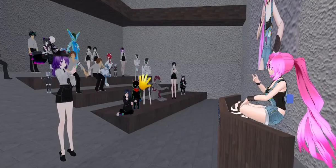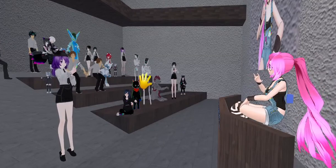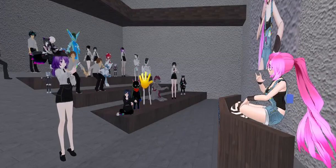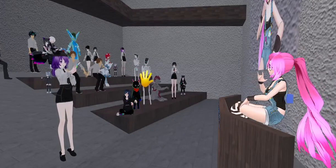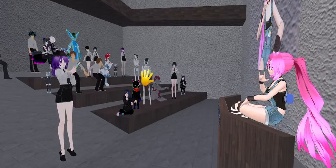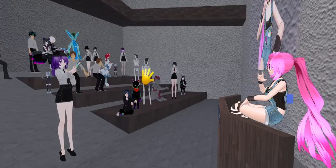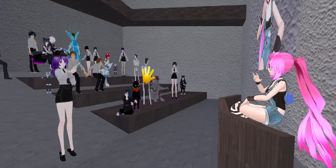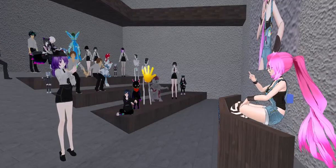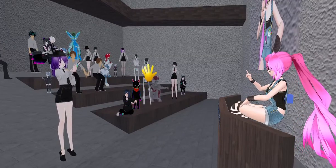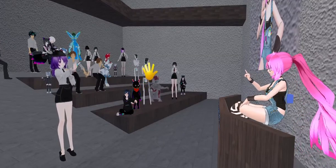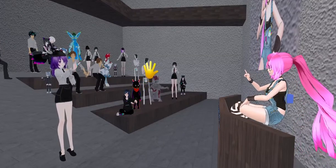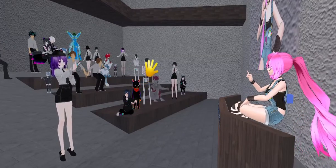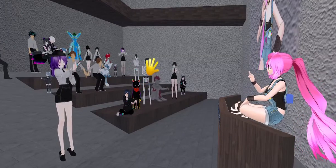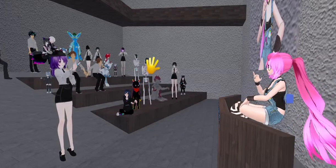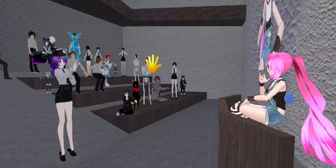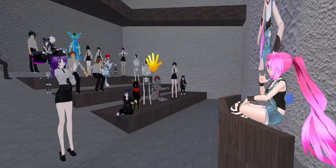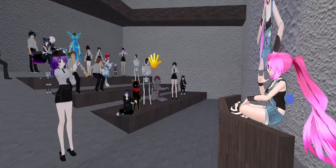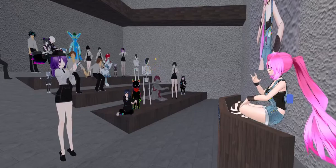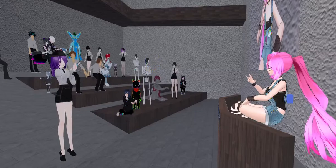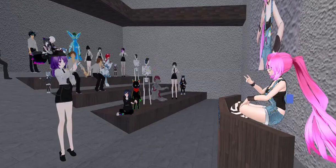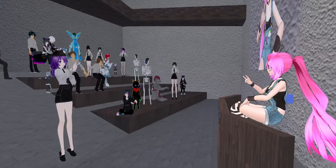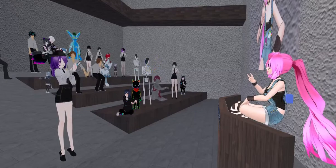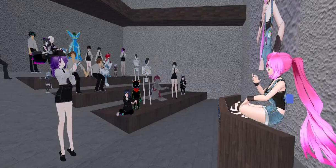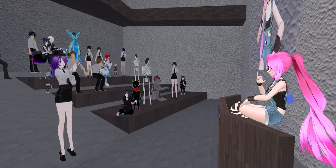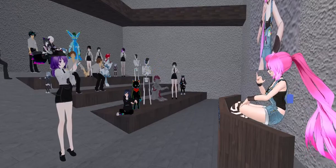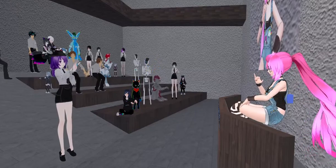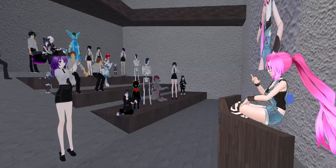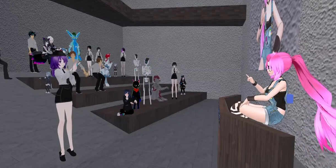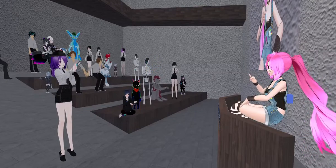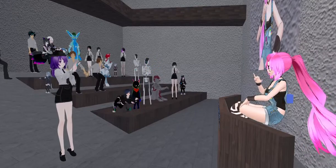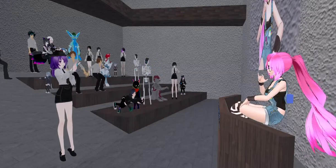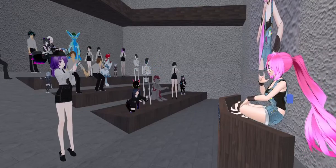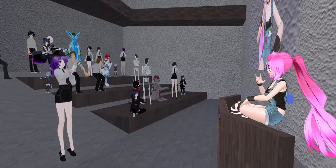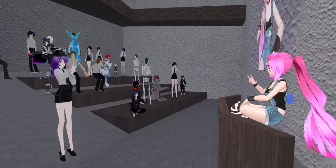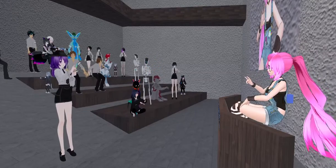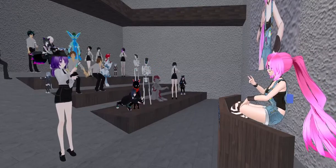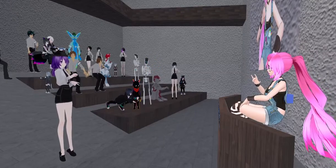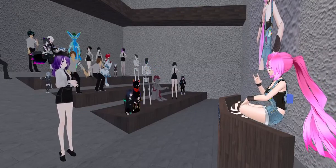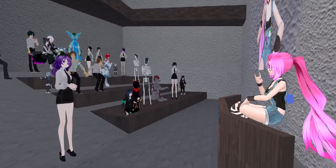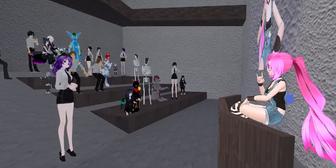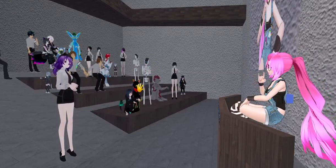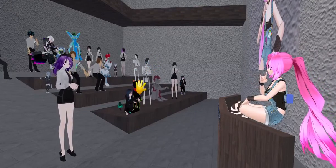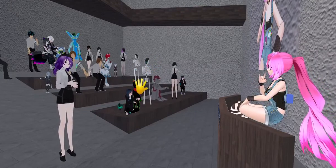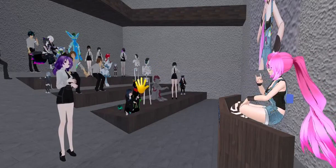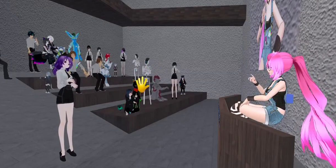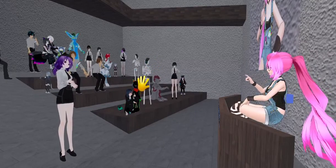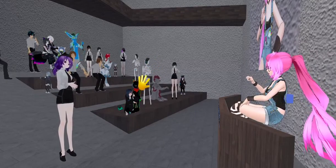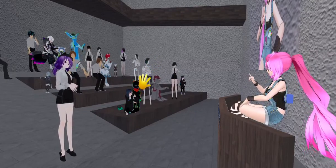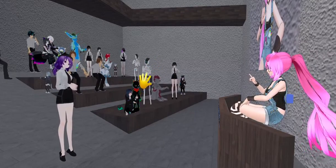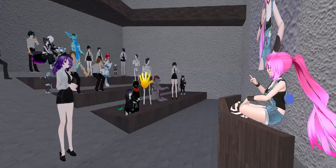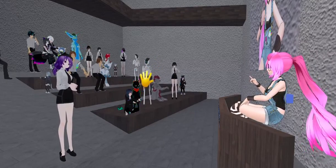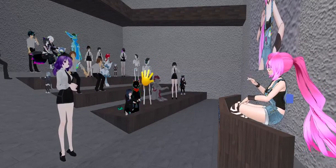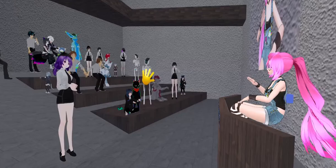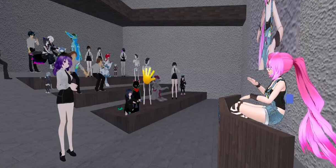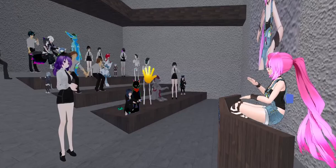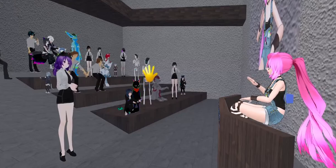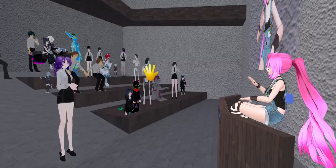I don't have the I love you, and it's the Y. So the only thing I can sign is gold. Yep, that's fine.